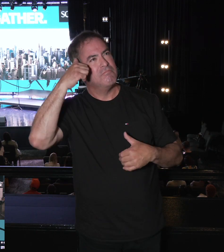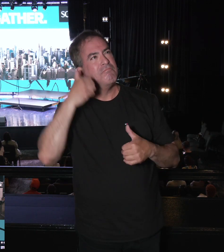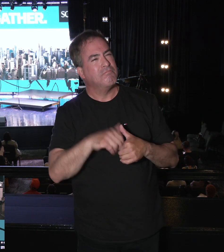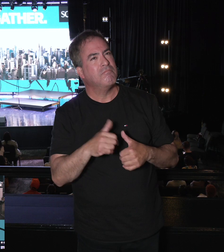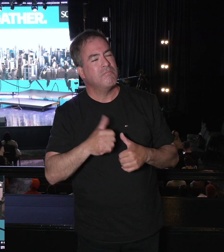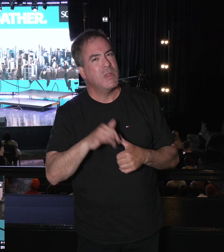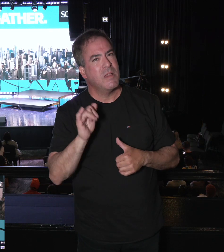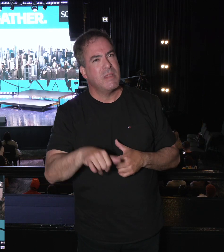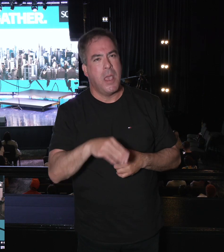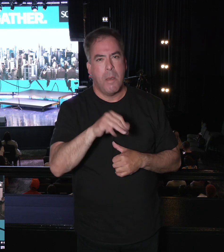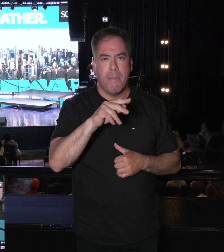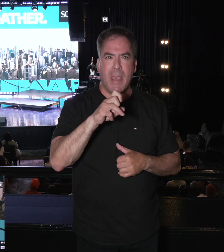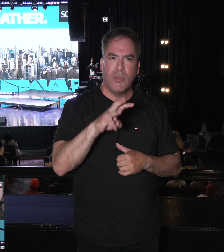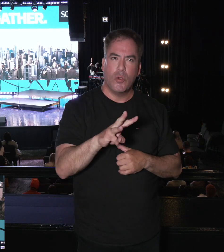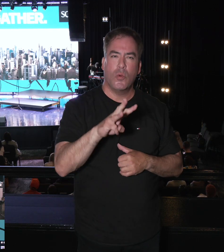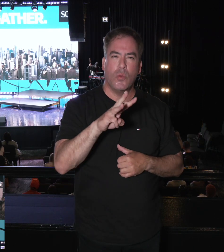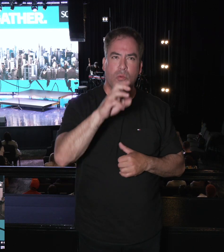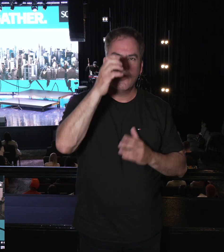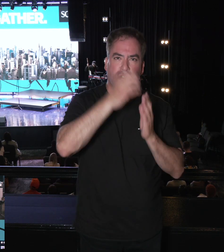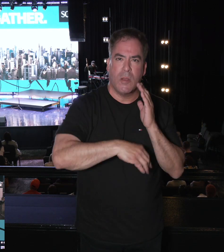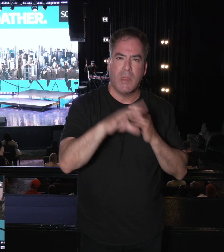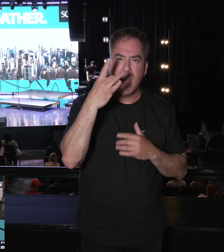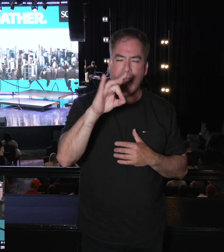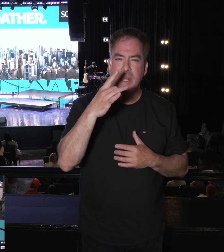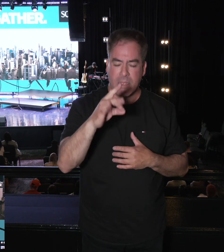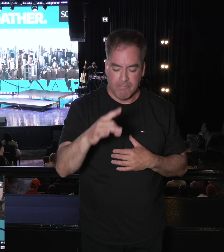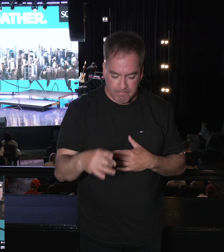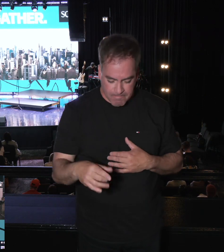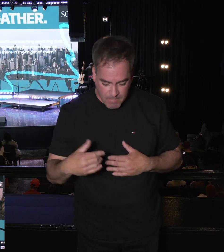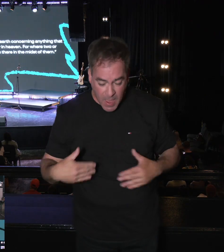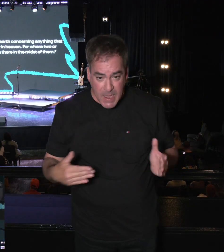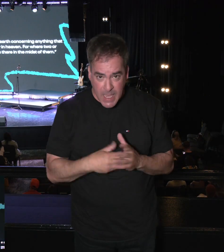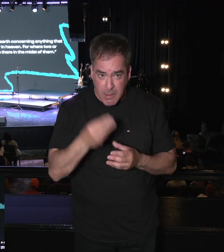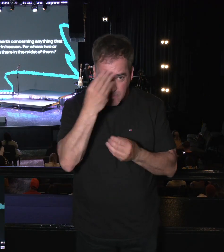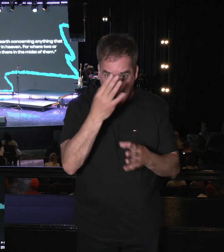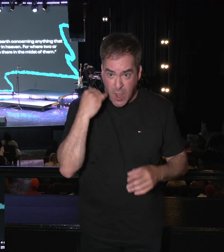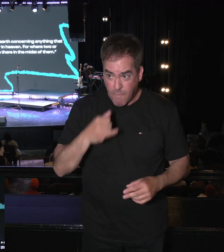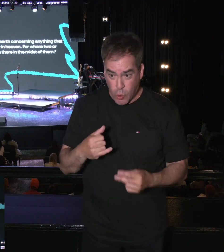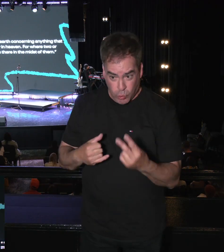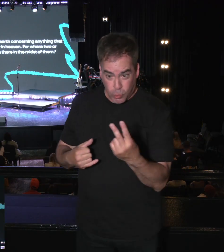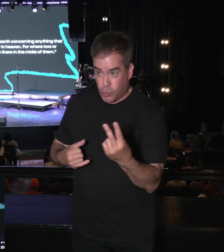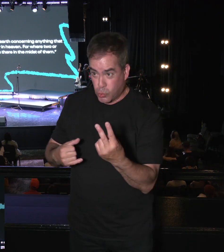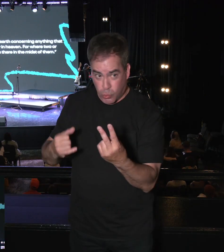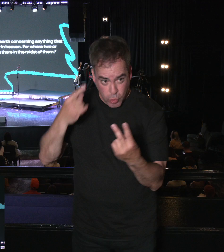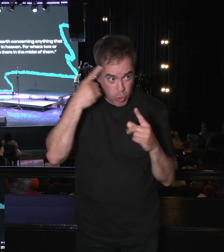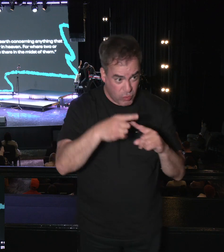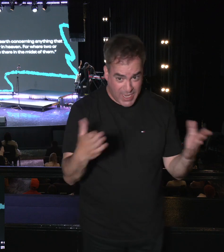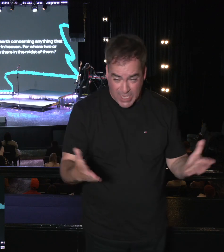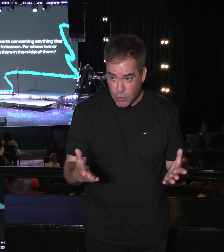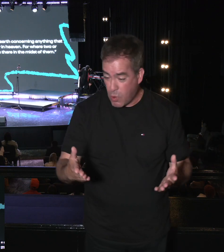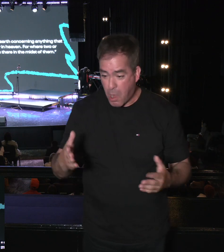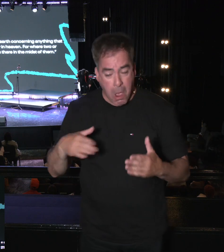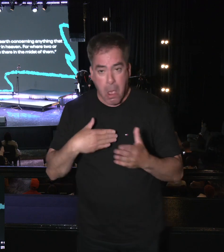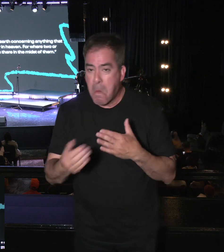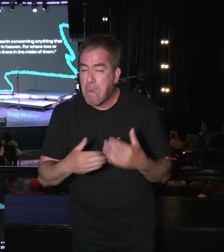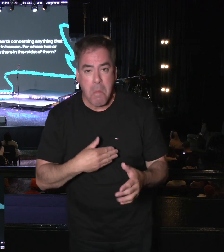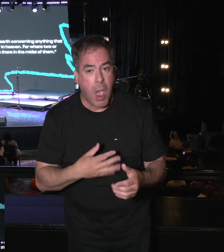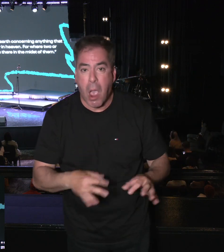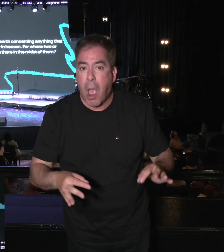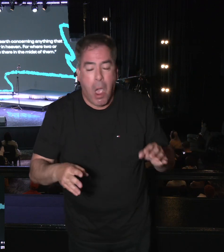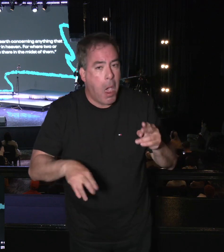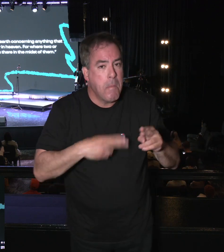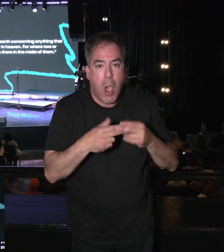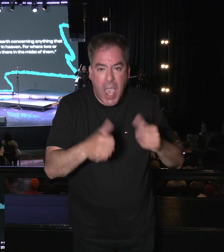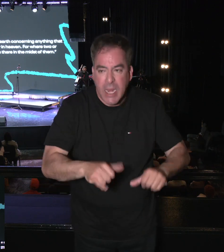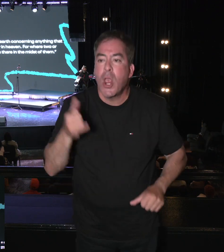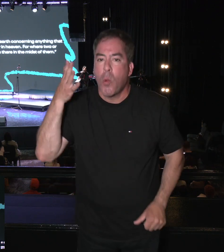of the verse, Matthew chapter 18. Again, I say to you that if two of you agree on earth concerning anything that they ask, it